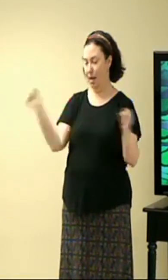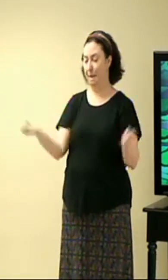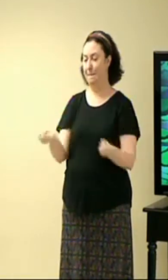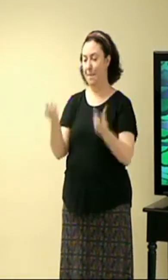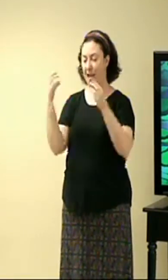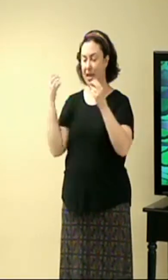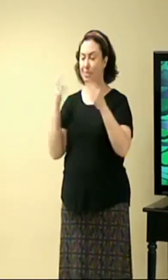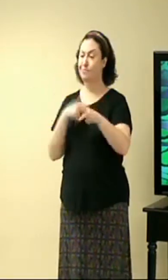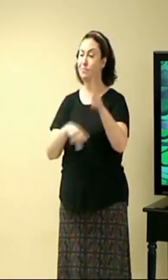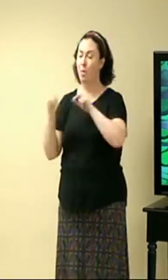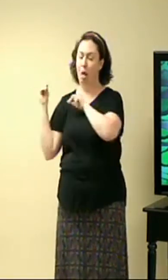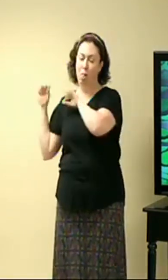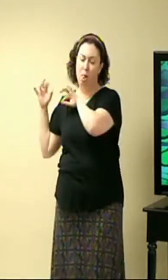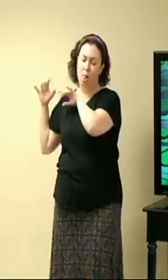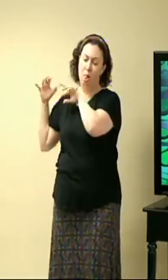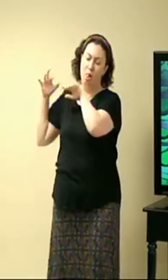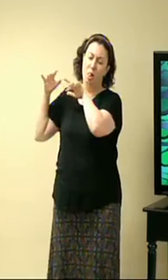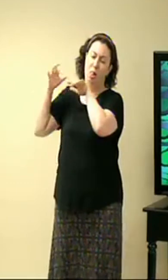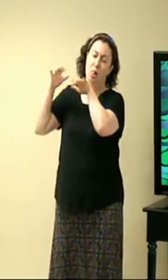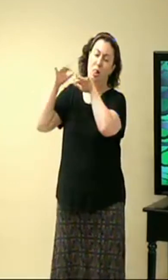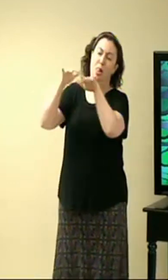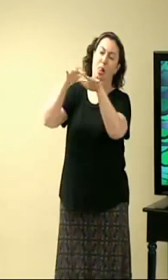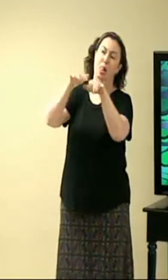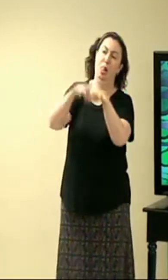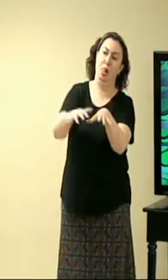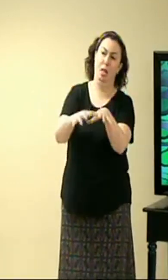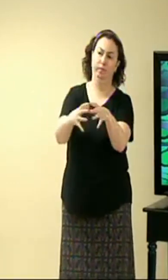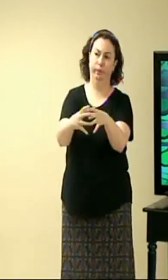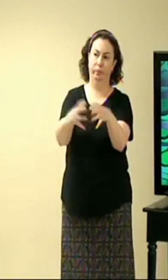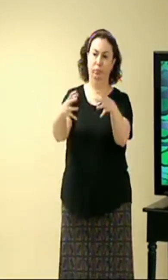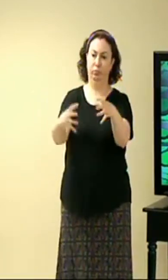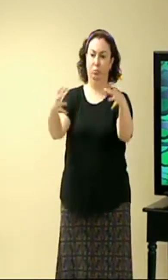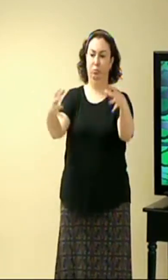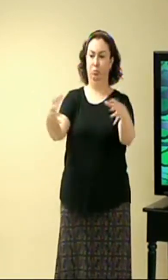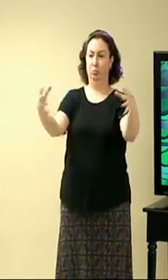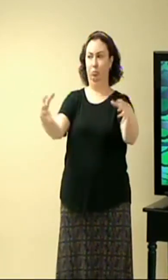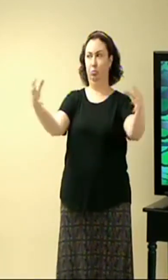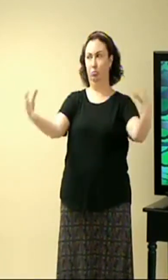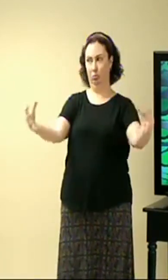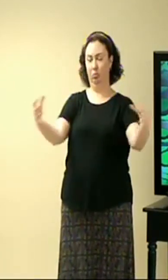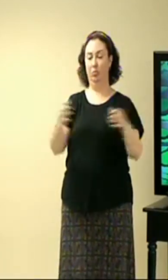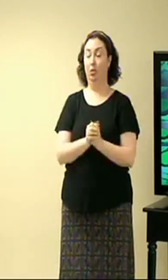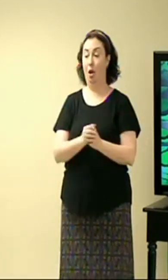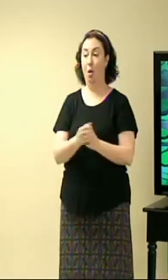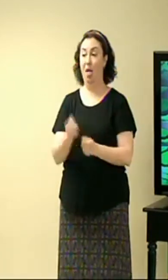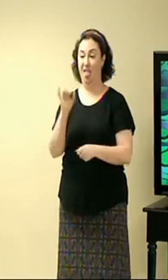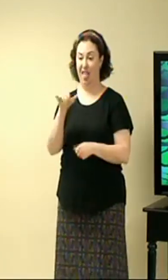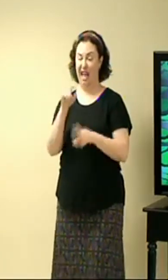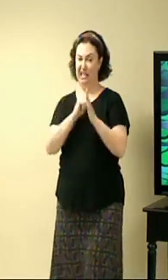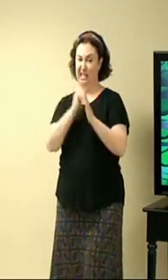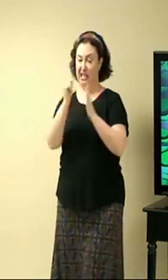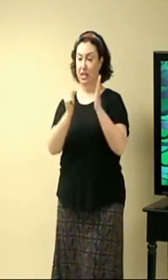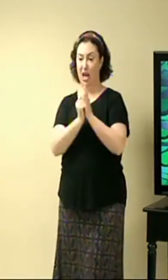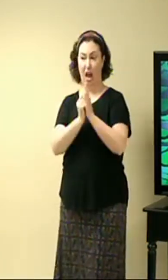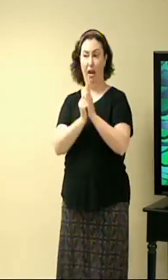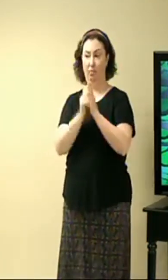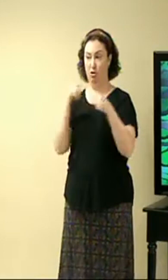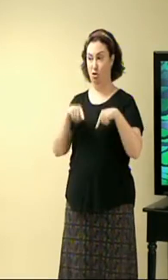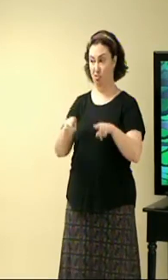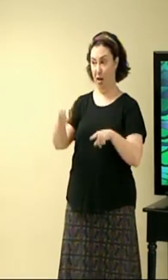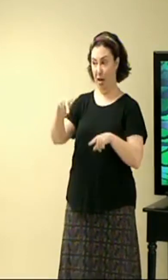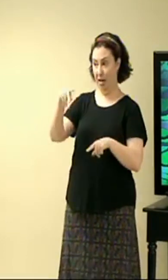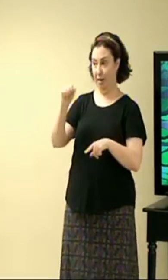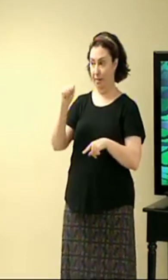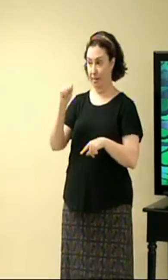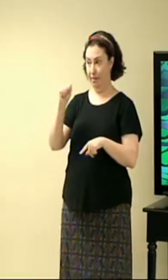time to ancient Israel, if you could go to Jerusalem at that time, during the Passover, the entire city would be crowded. People would rent out rooms in